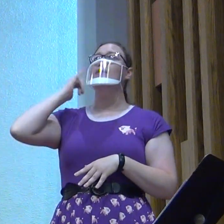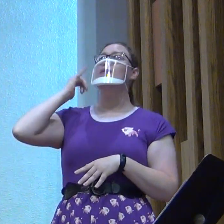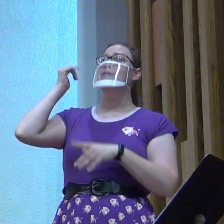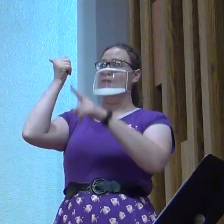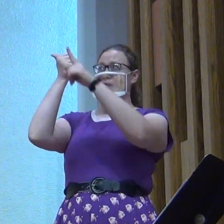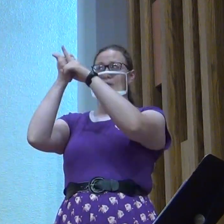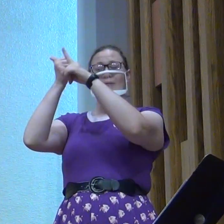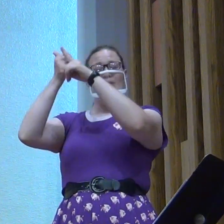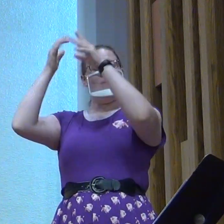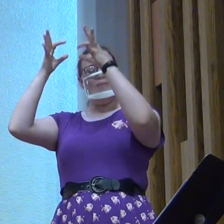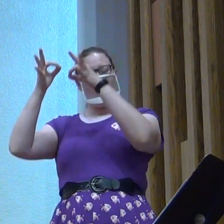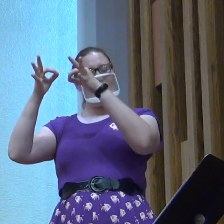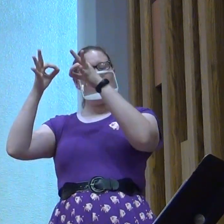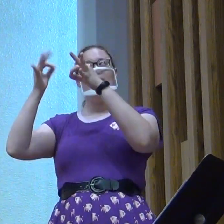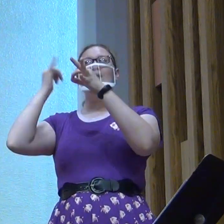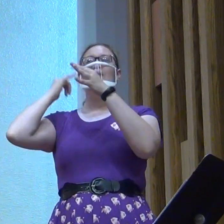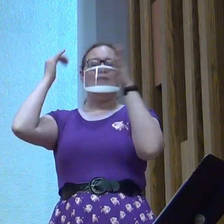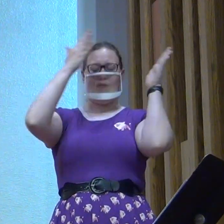will.